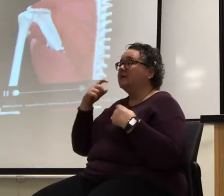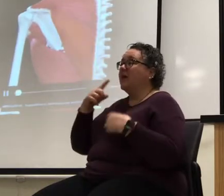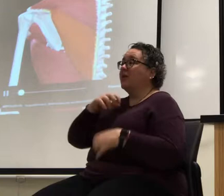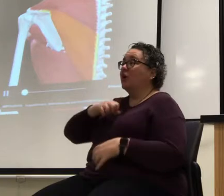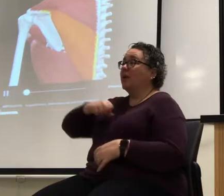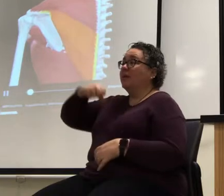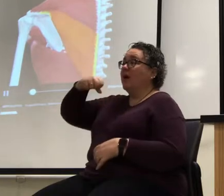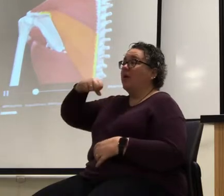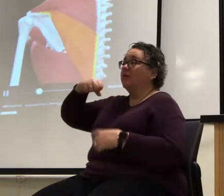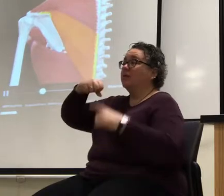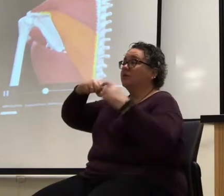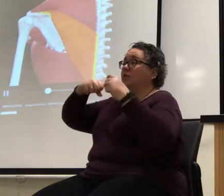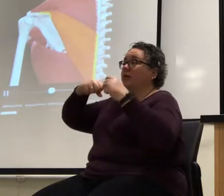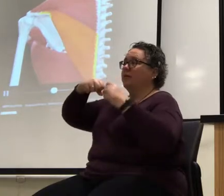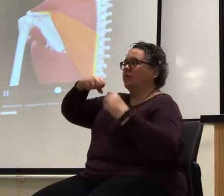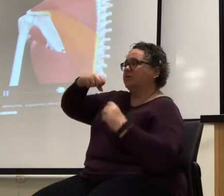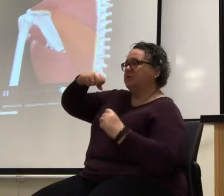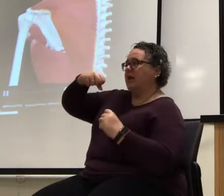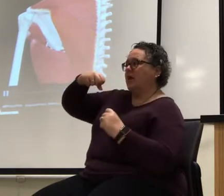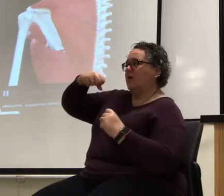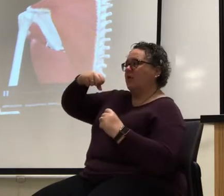pull down.